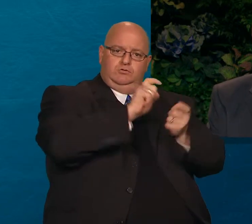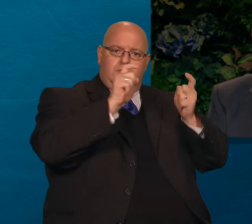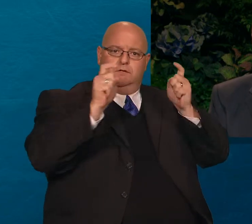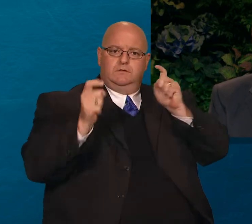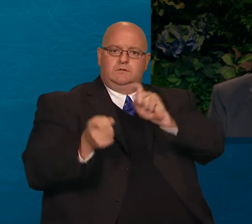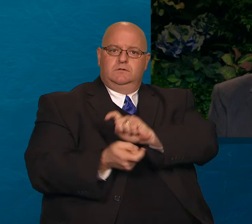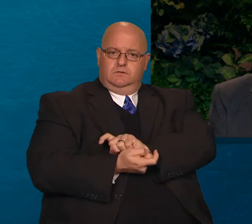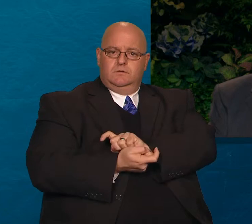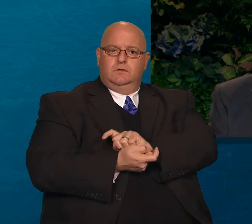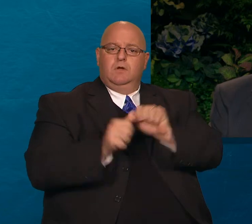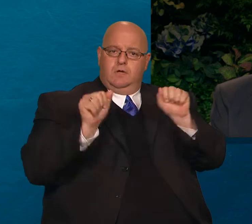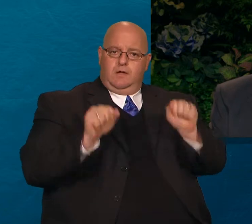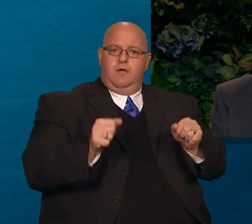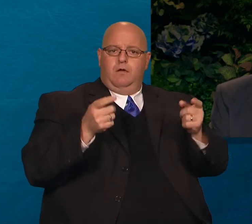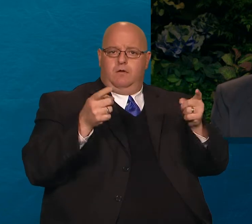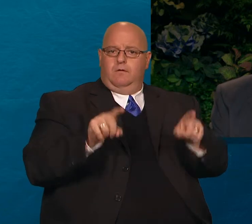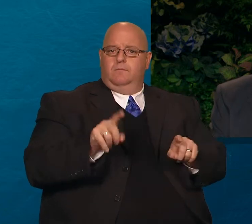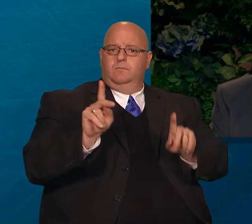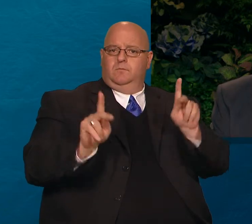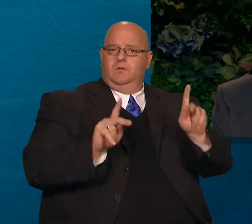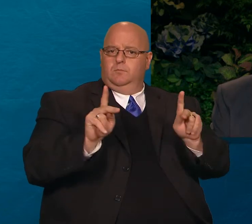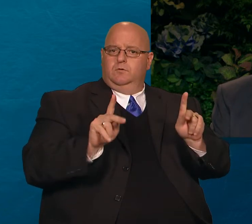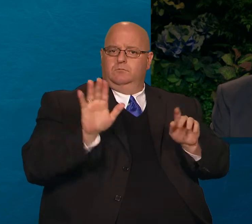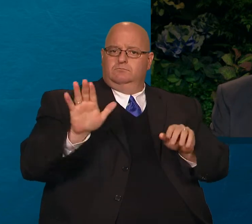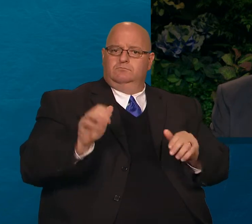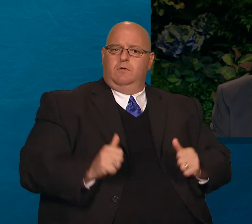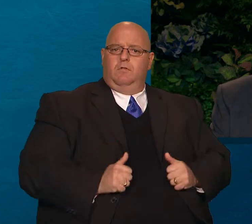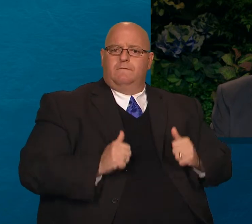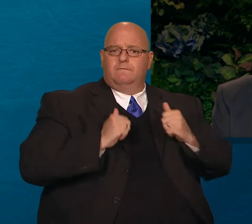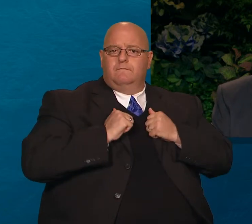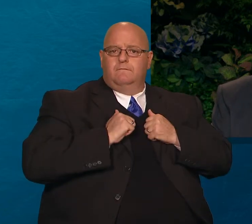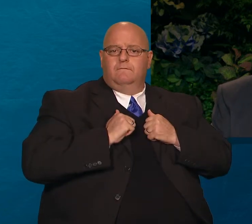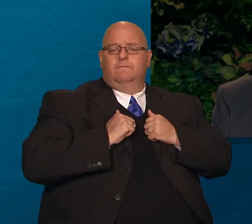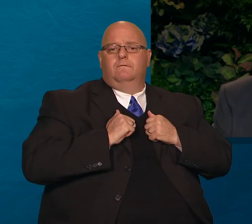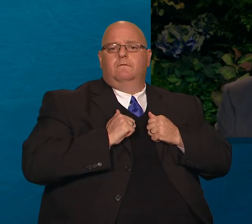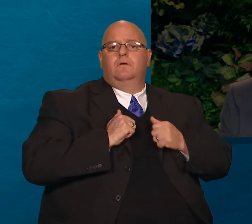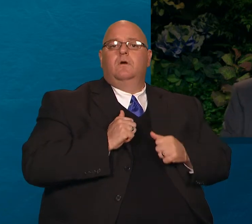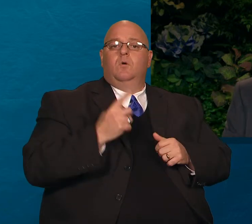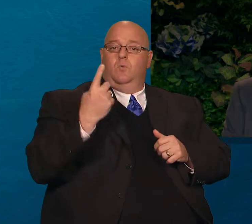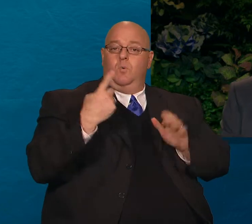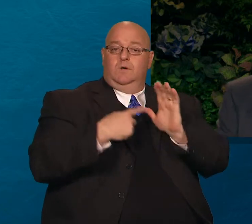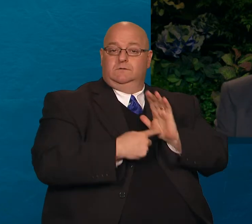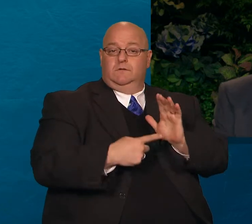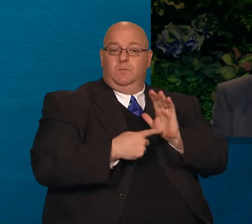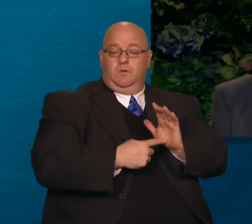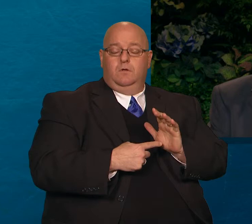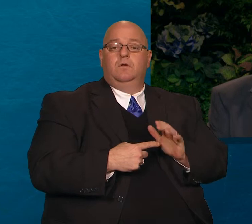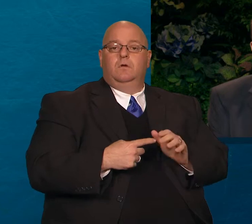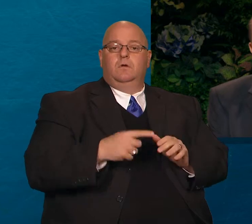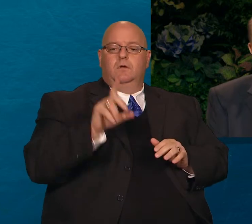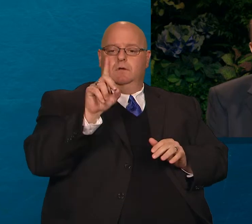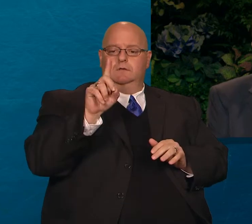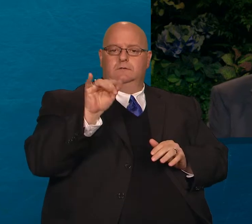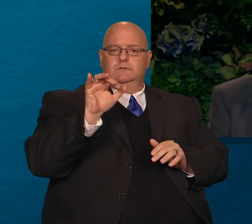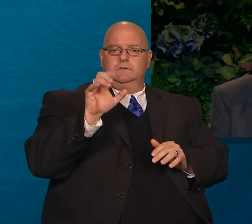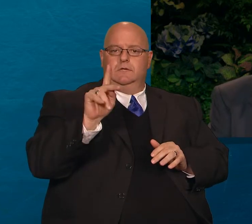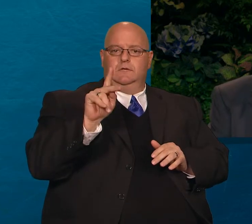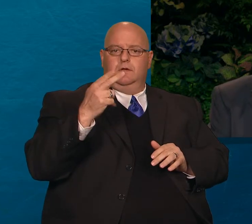transformations which can take place in people's lives. An example of this would be Dick